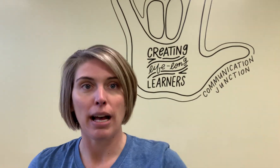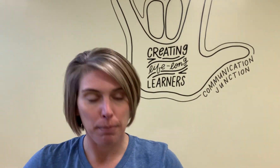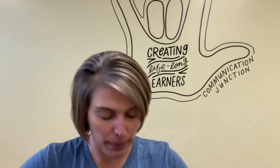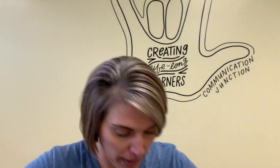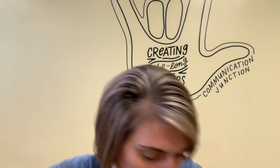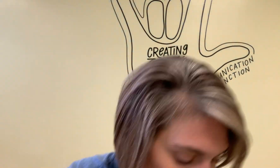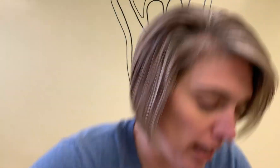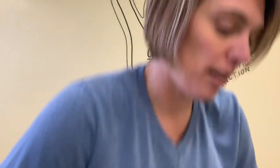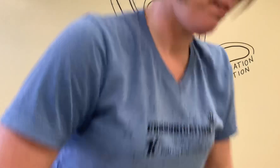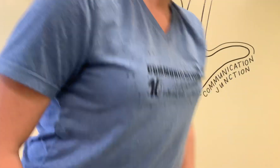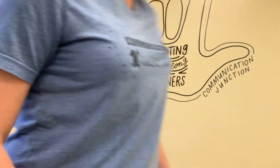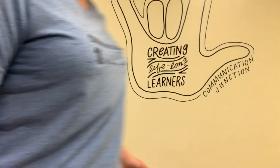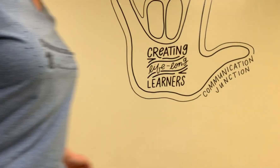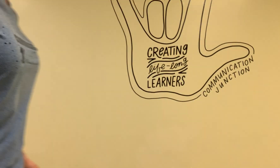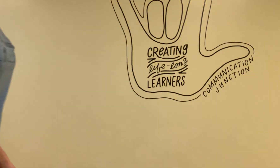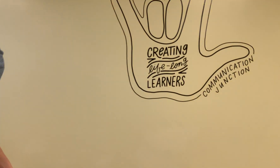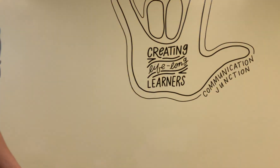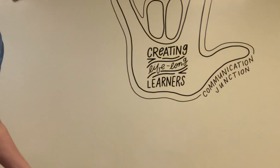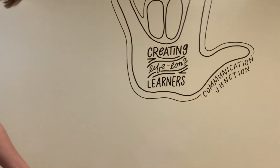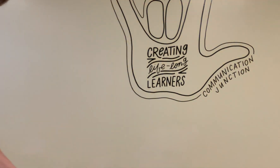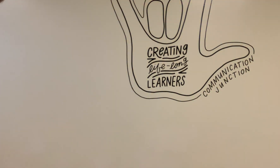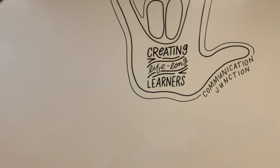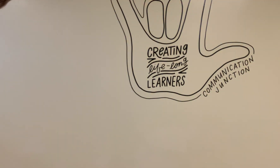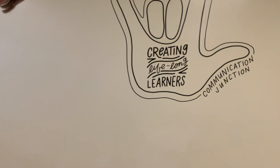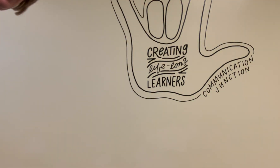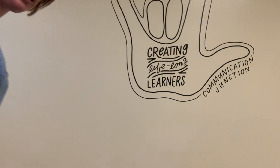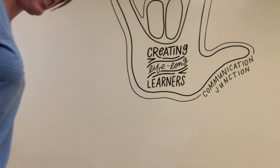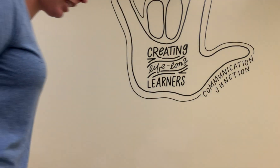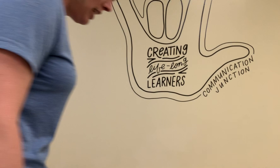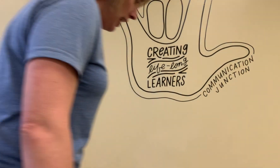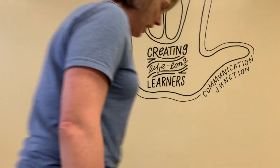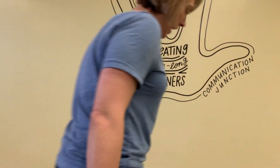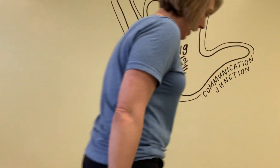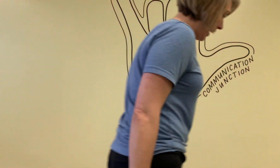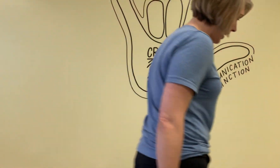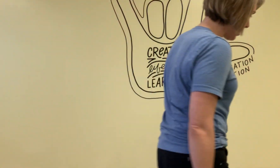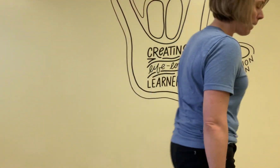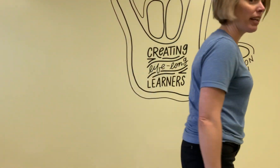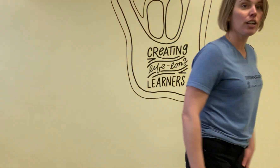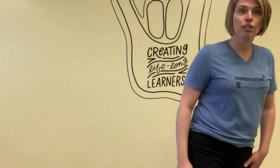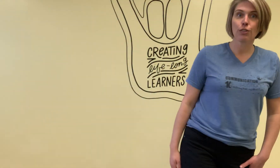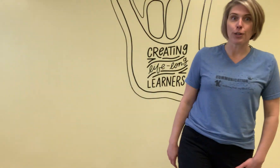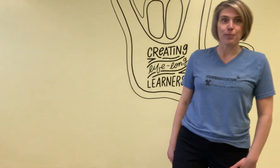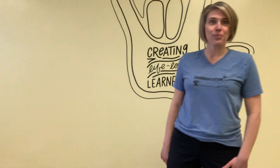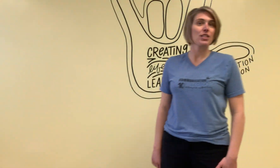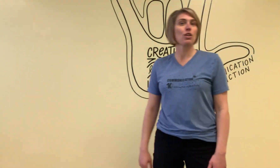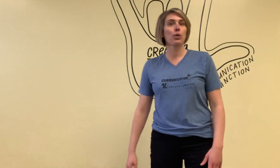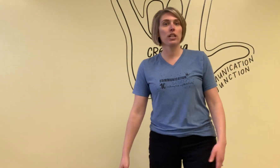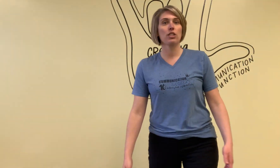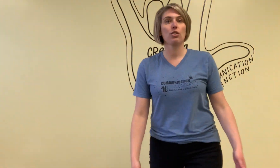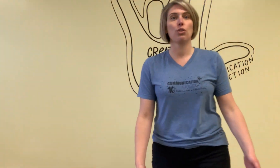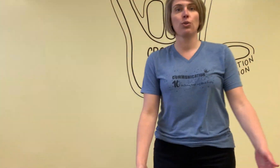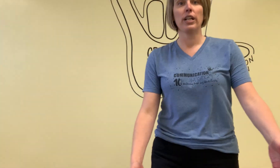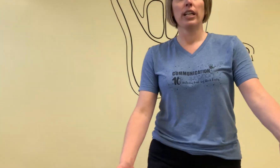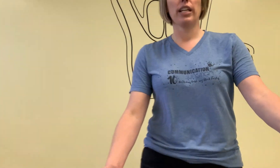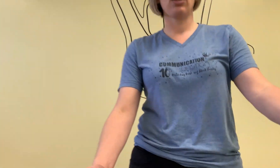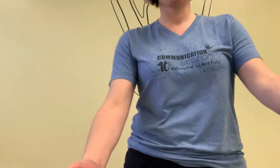lap, working on them raising their hands and patting on the floor. So we're gonna do hickory